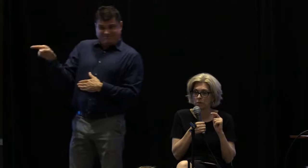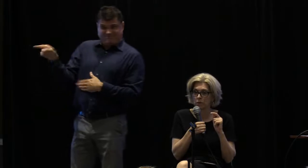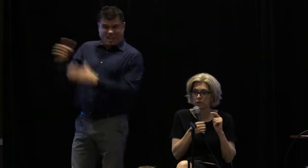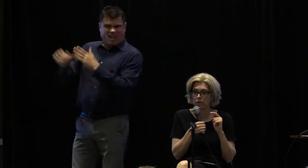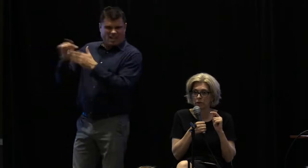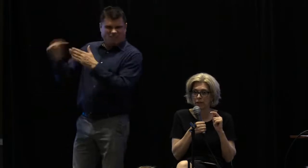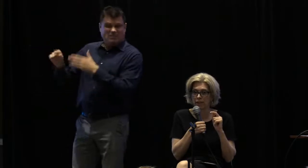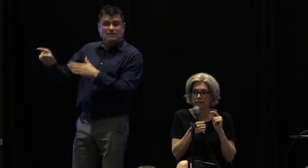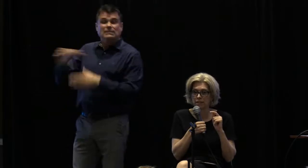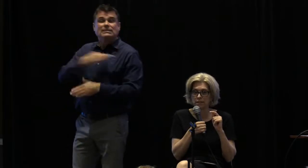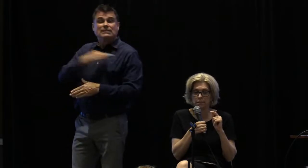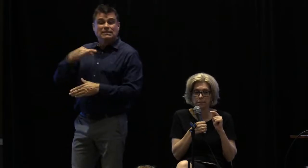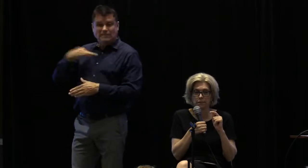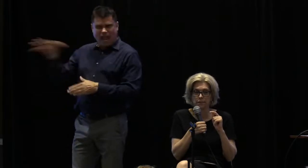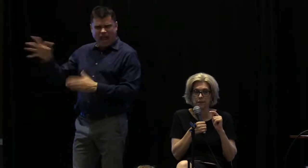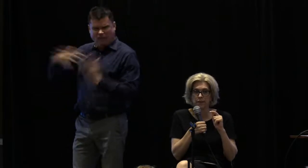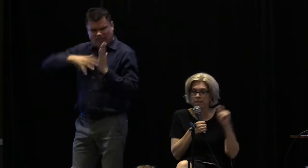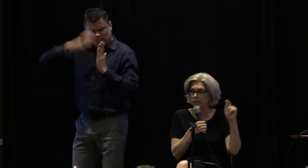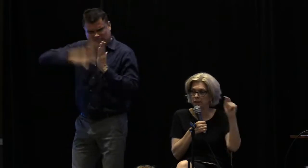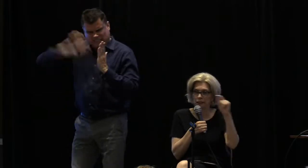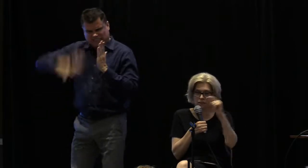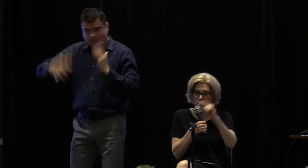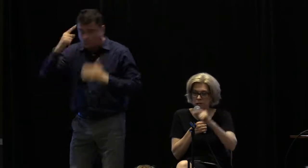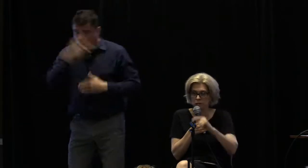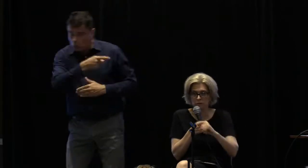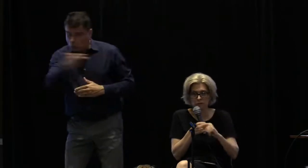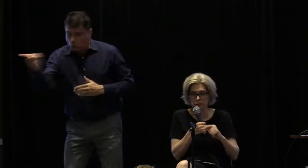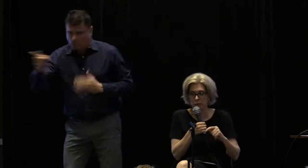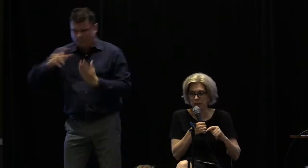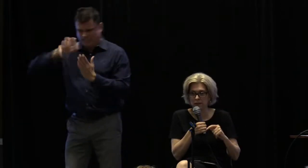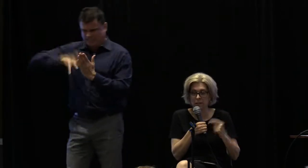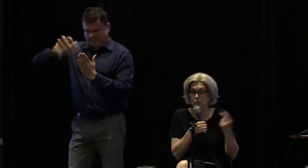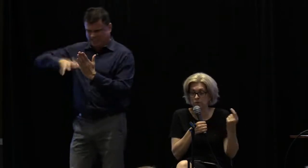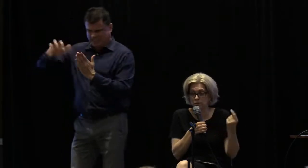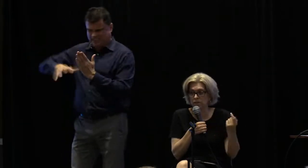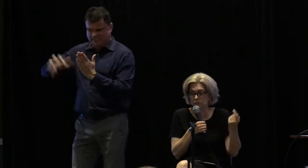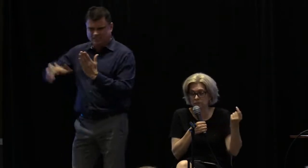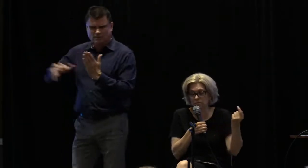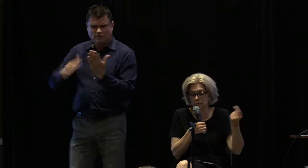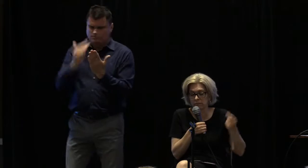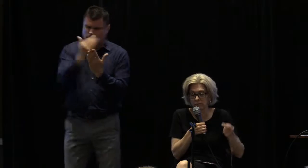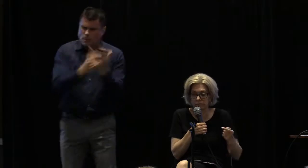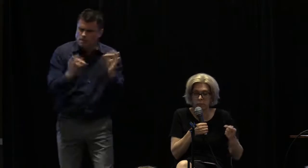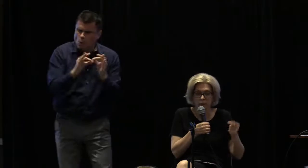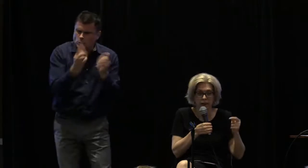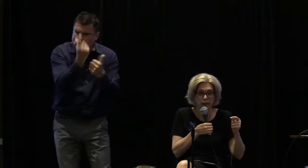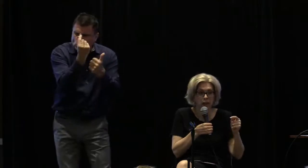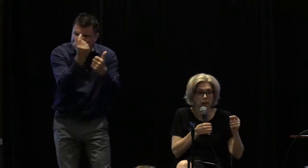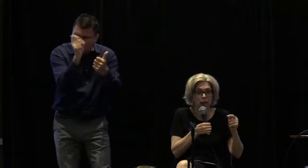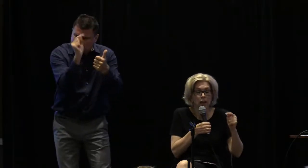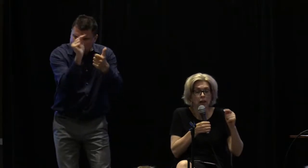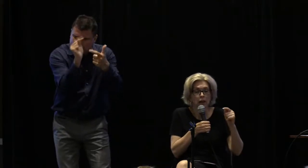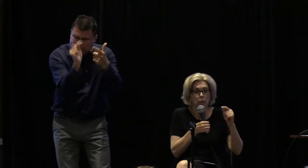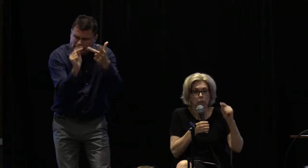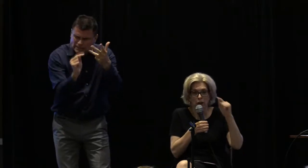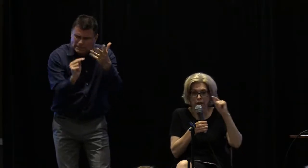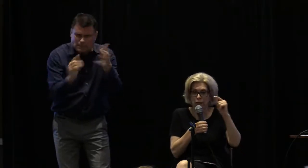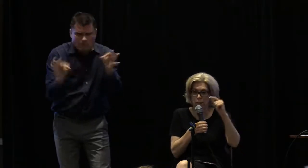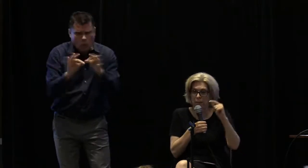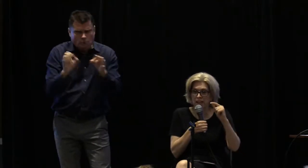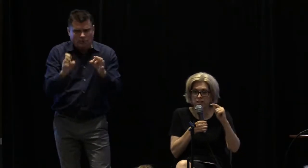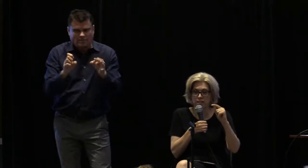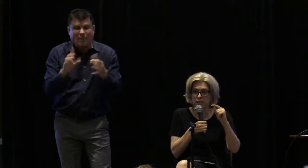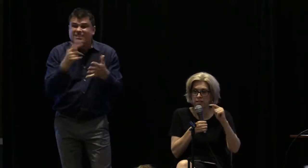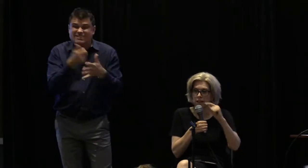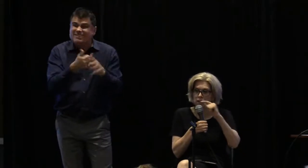speaking notes for you for an event, they list all sorts of things they want you to say, most of which is boring. But on the